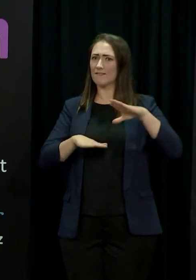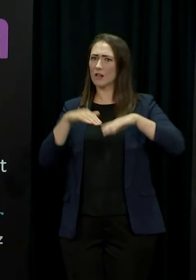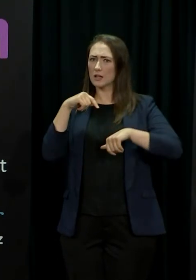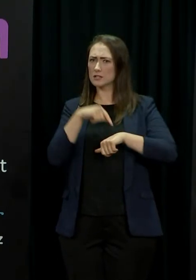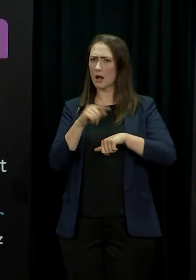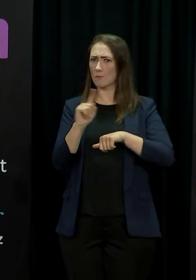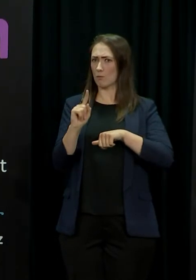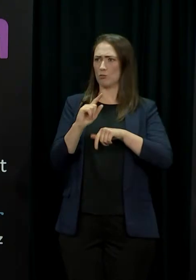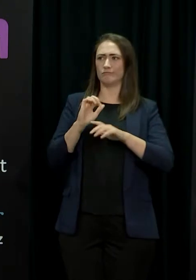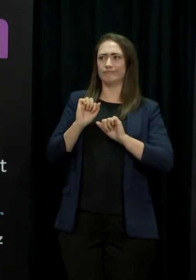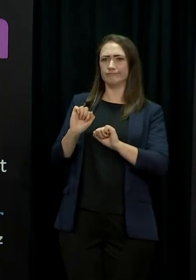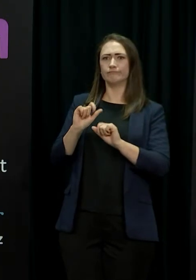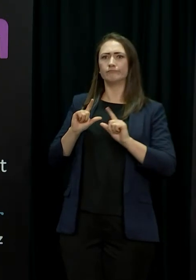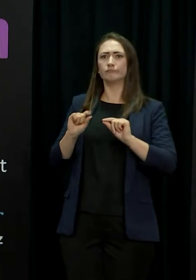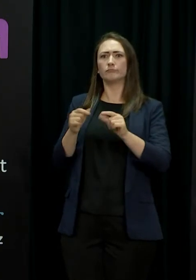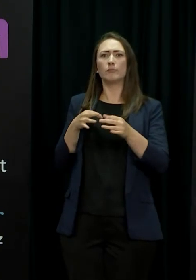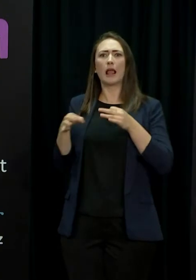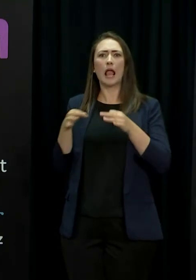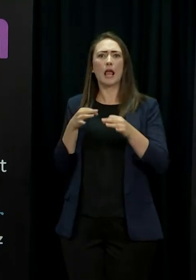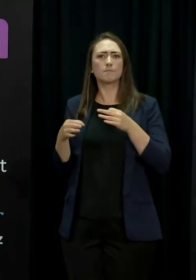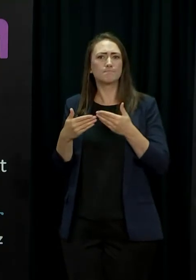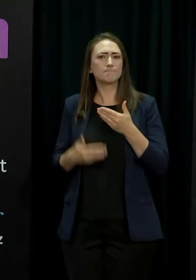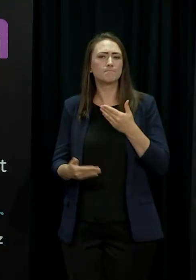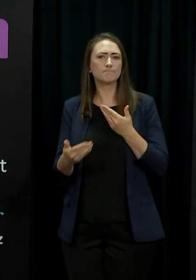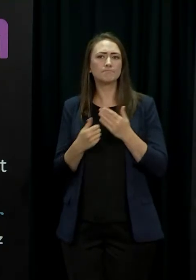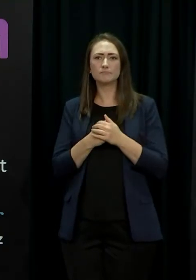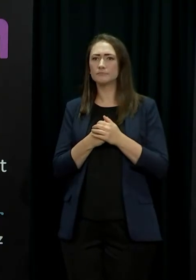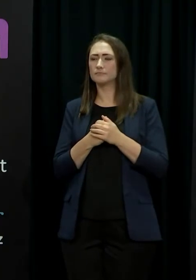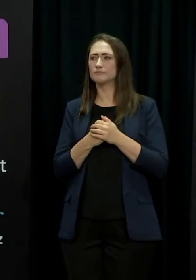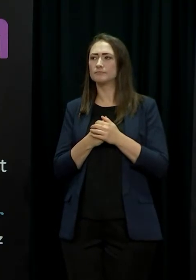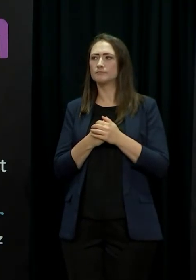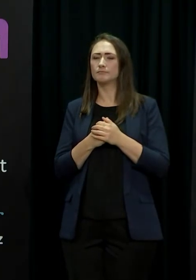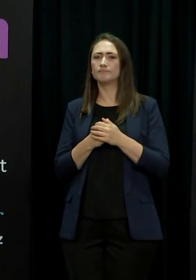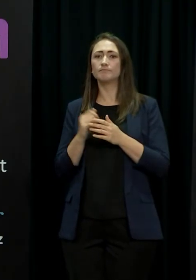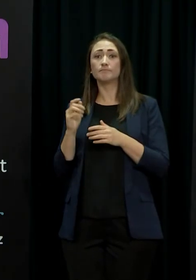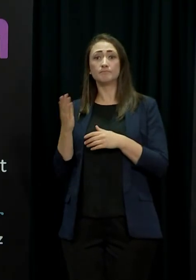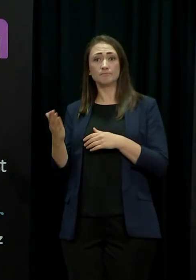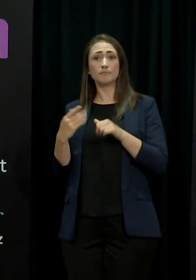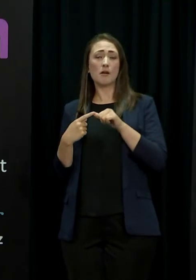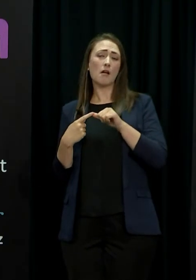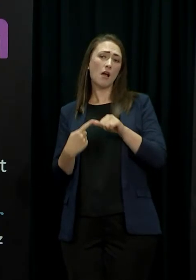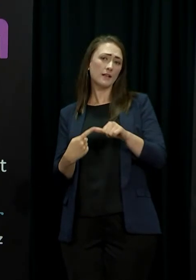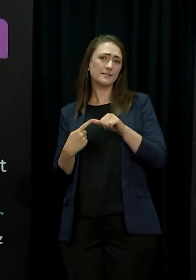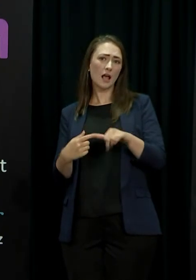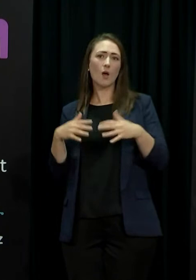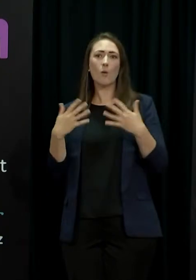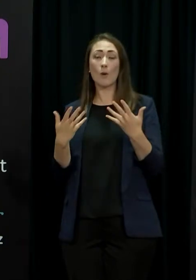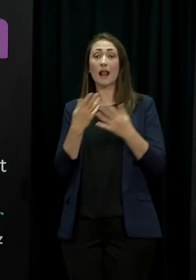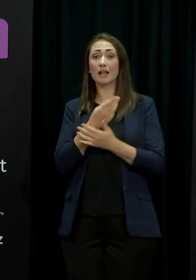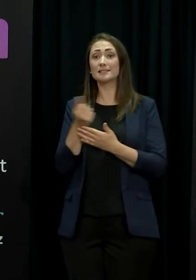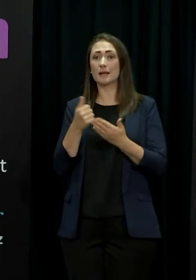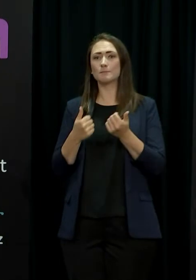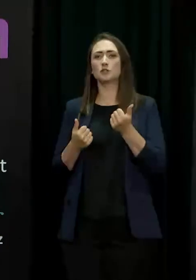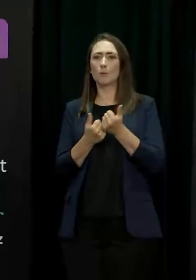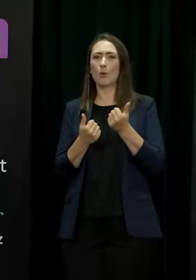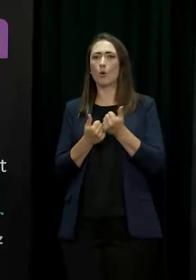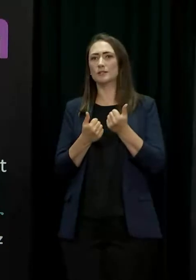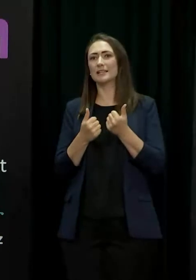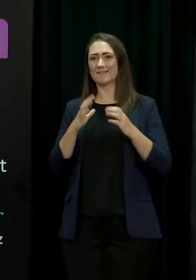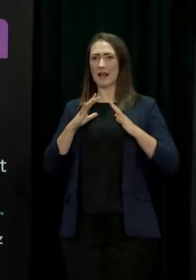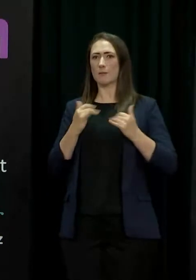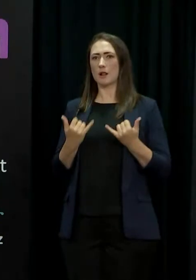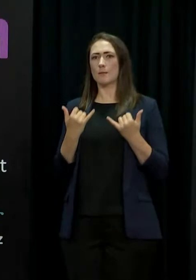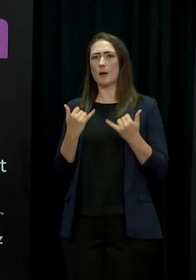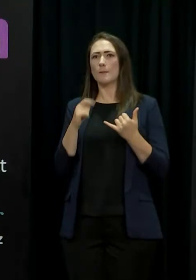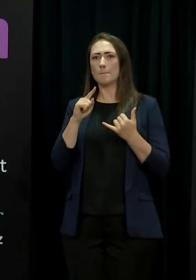We obviously keep all of that under review. There is some support available already, but the evidence there is still emerging. But look, we keep